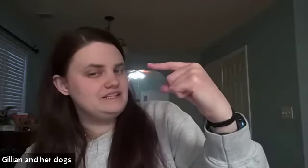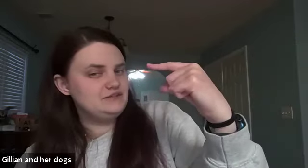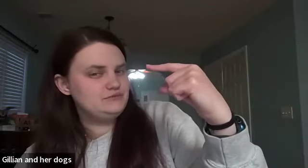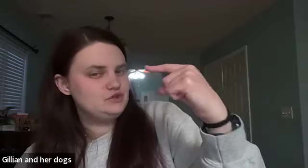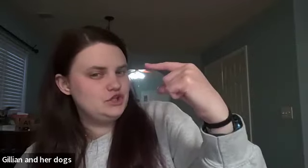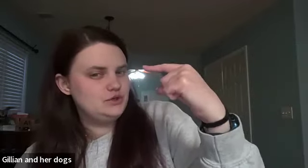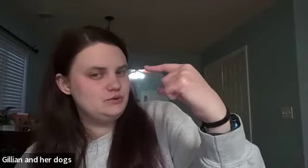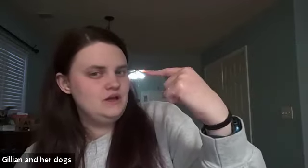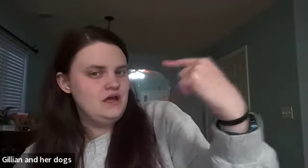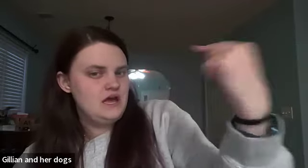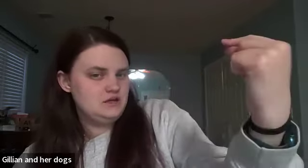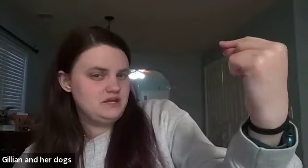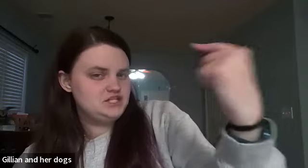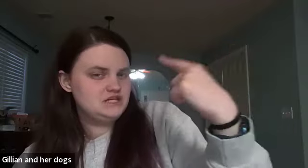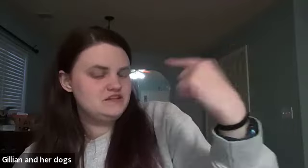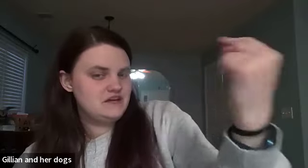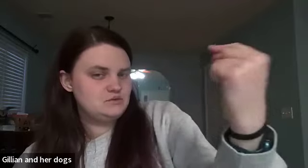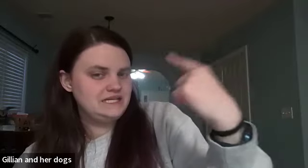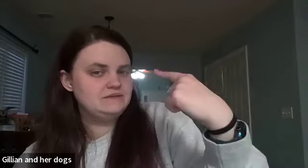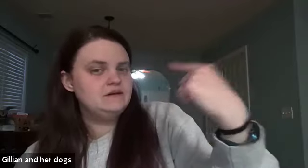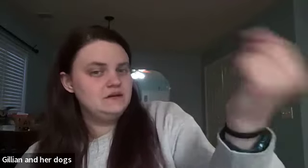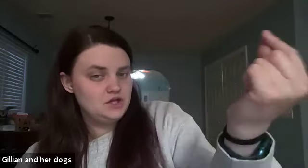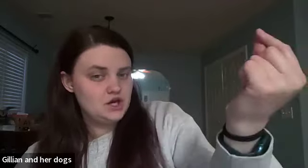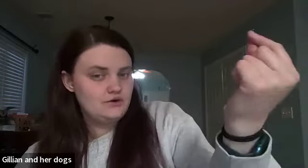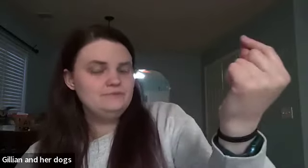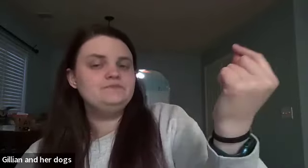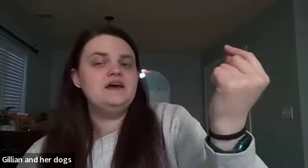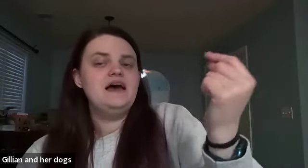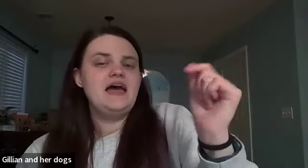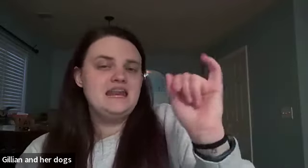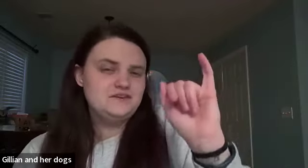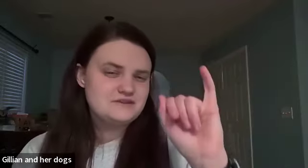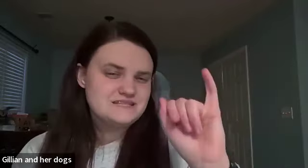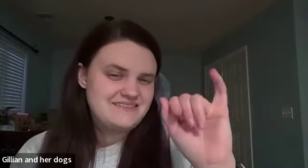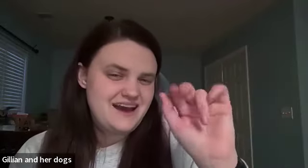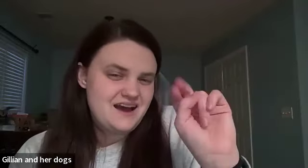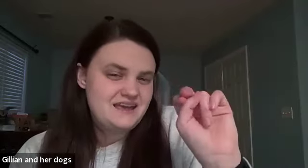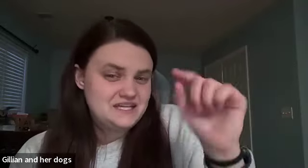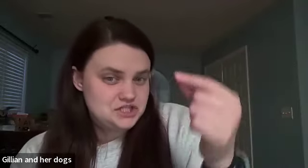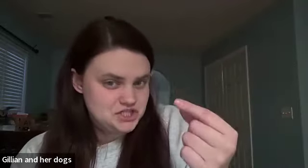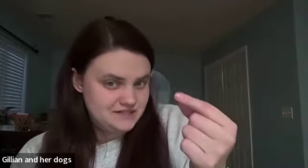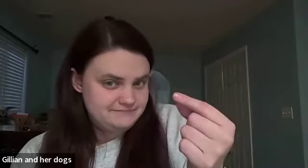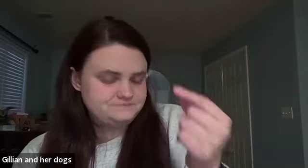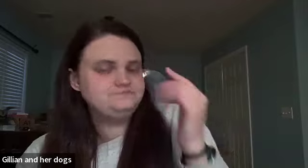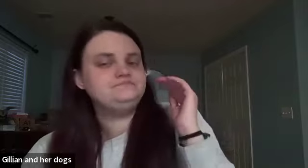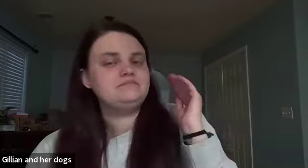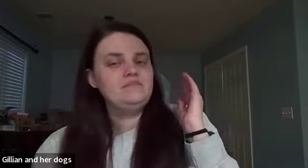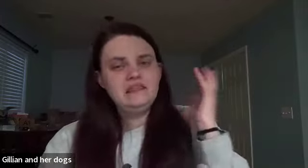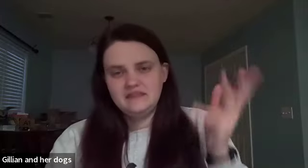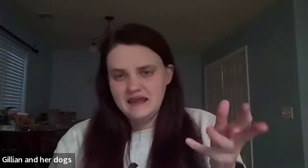open queue and you're pinching to that 20, go. And if you notice, I did the ing.